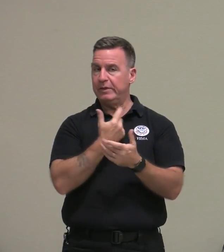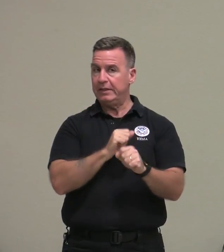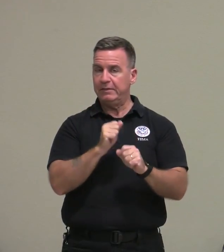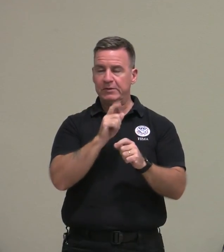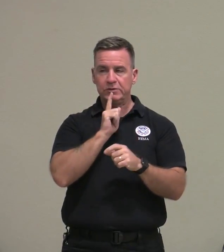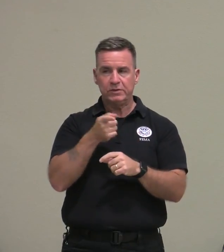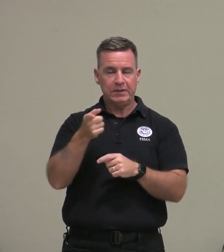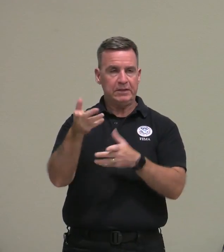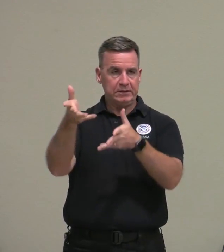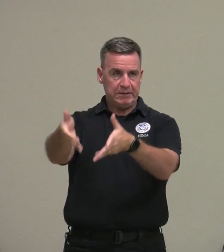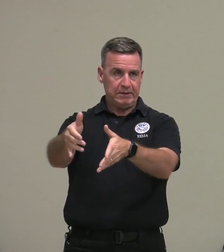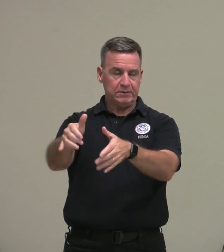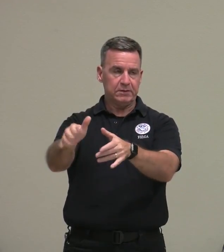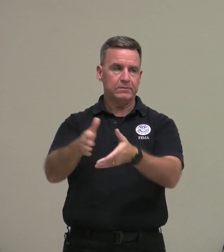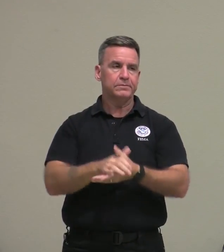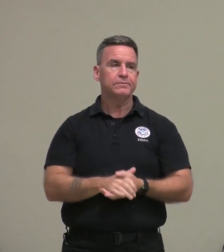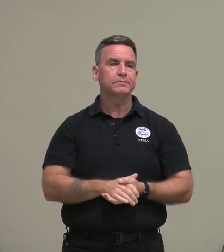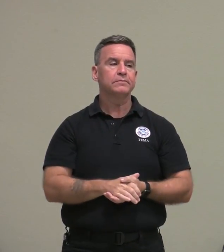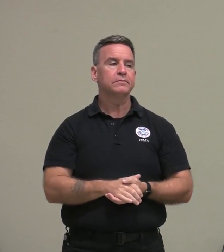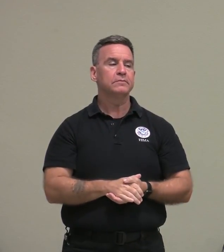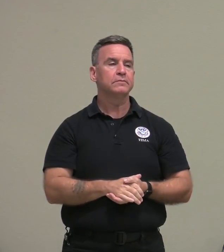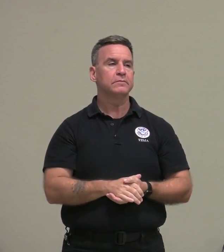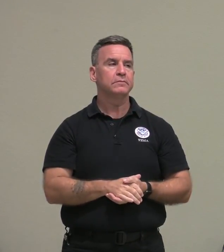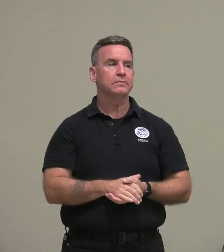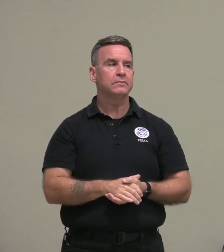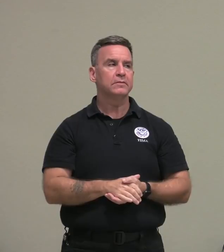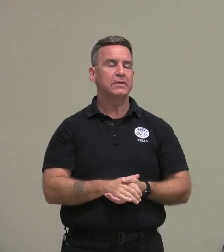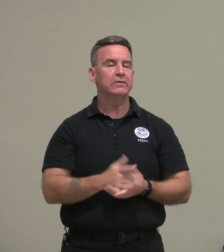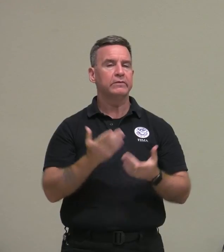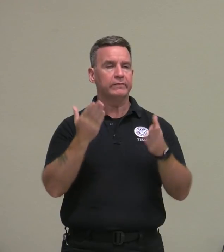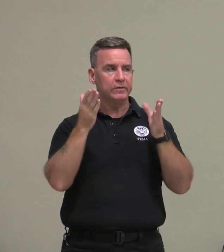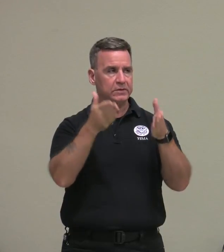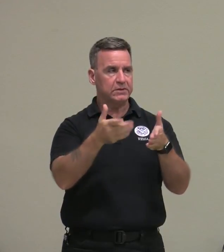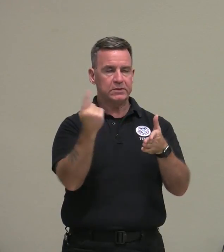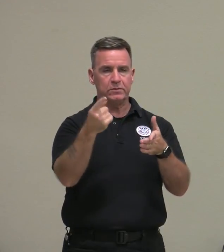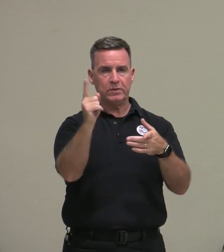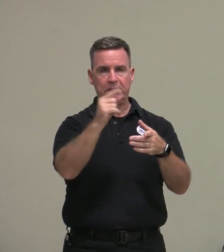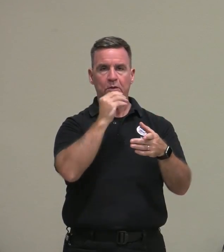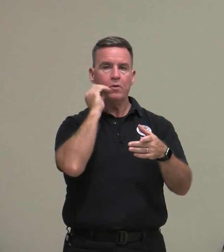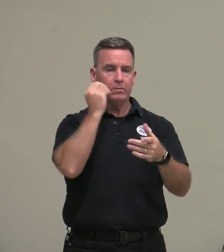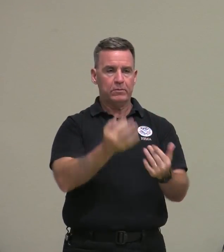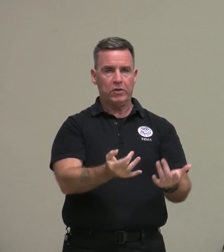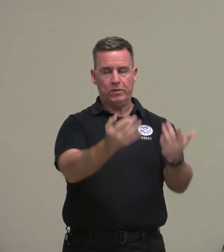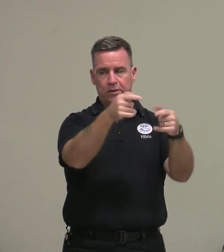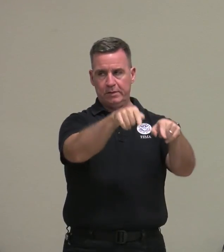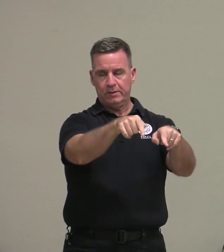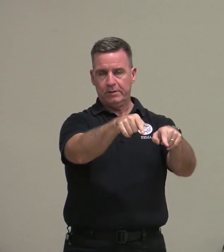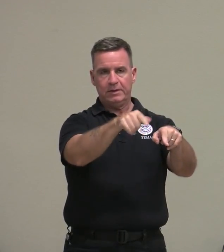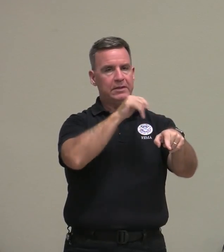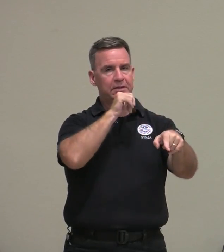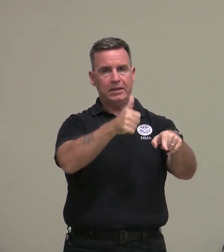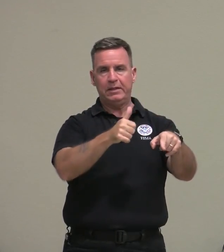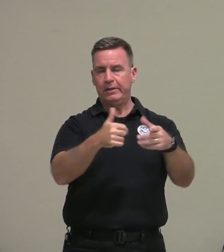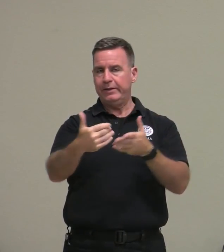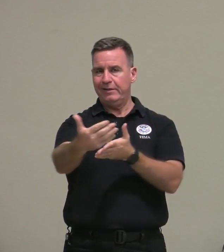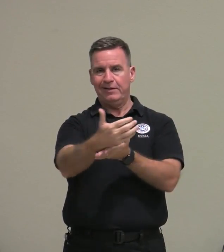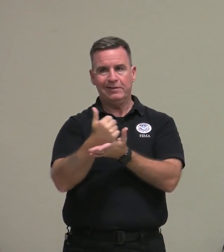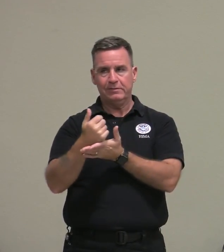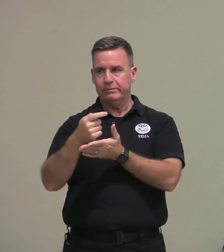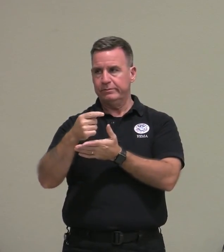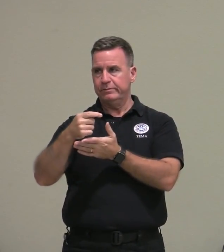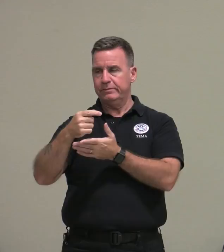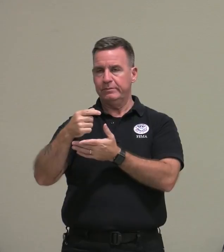ensure that that remains there. We are, again, focused on just where the home burned and not collecting